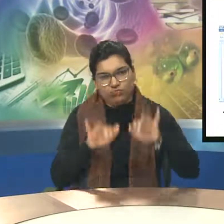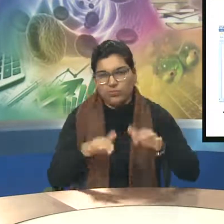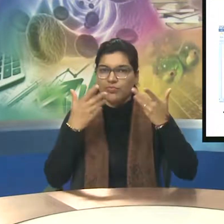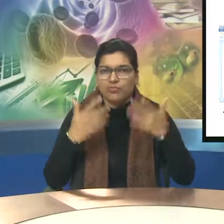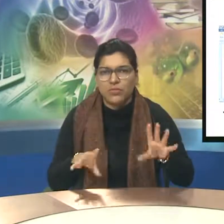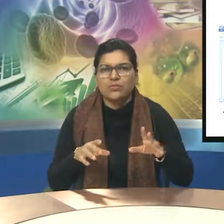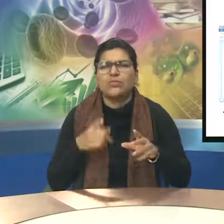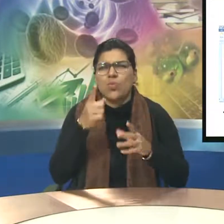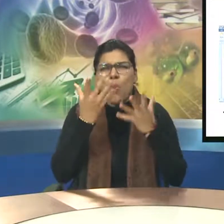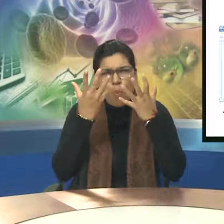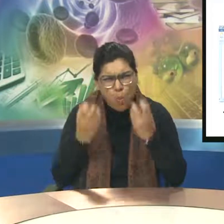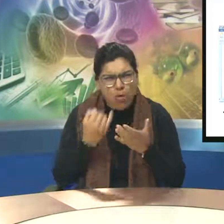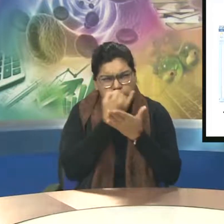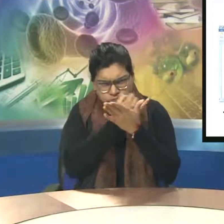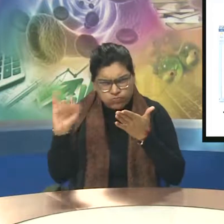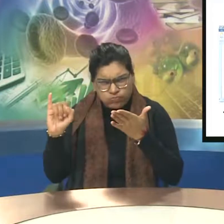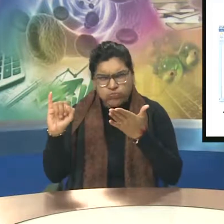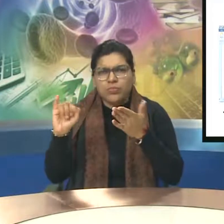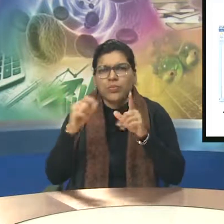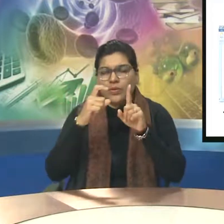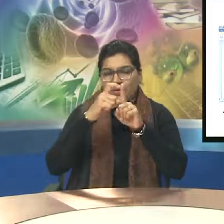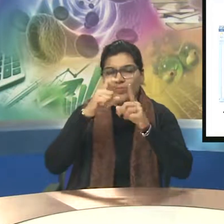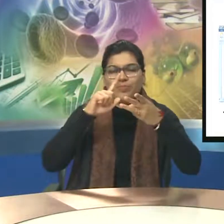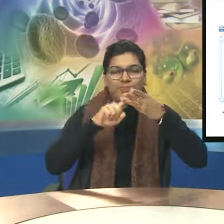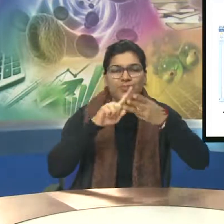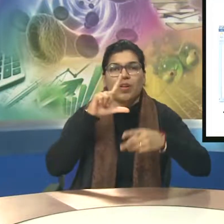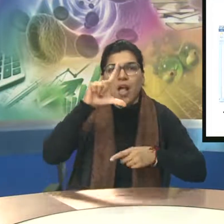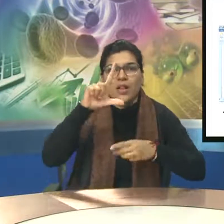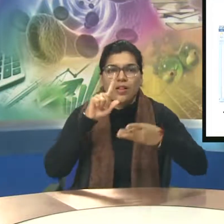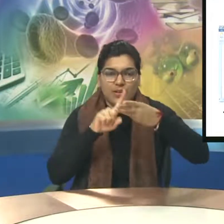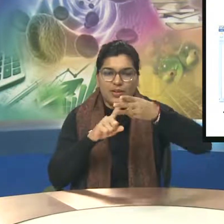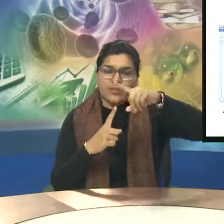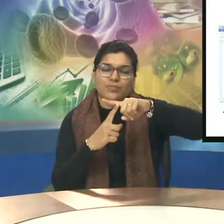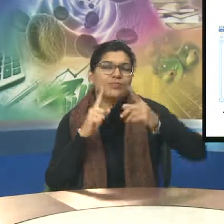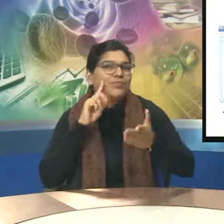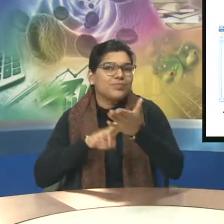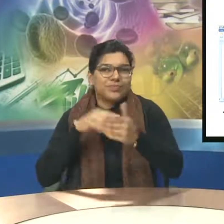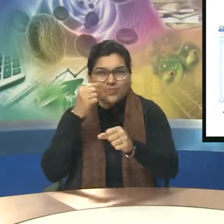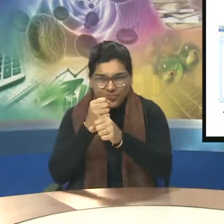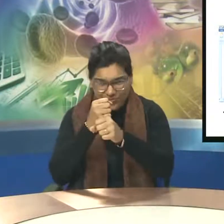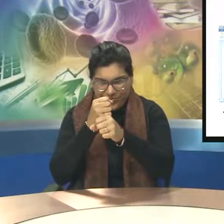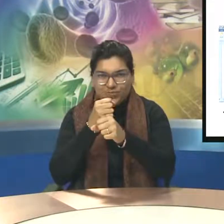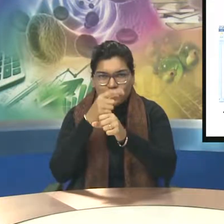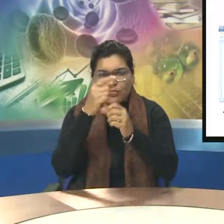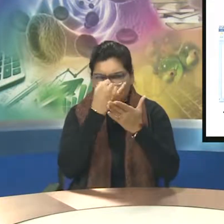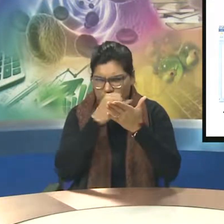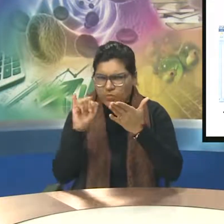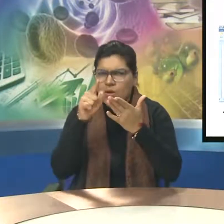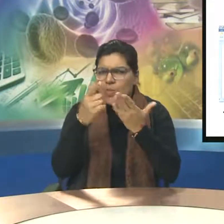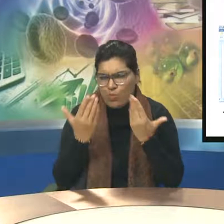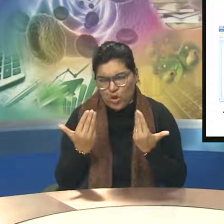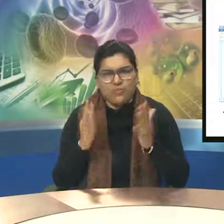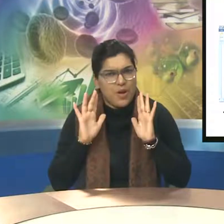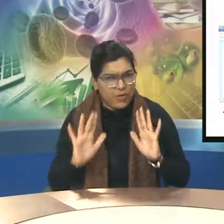Deleting text. For example, you want to delete a